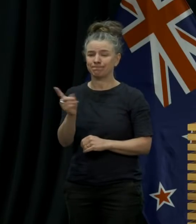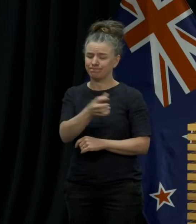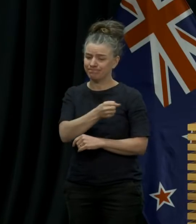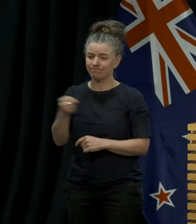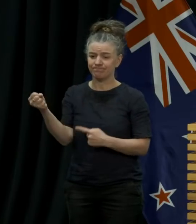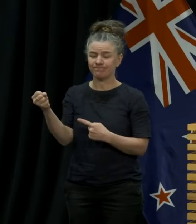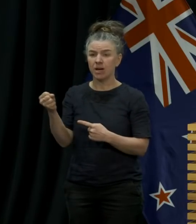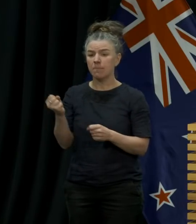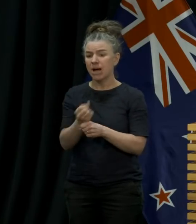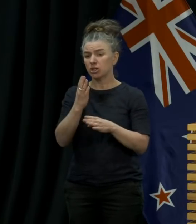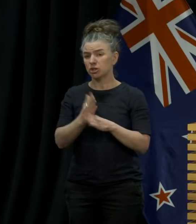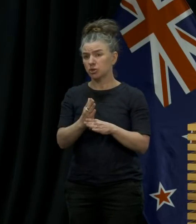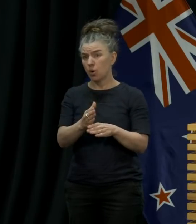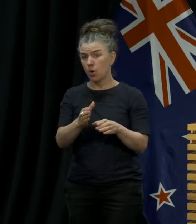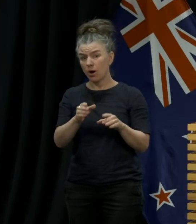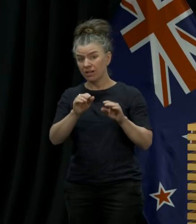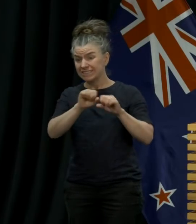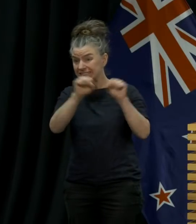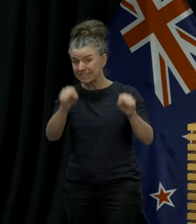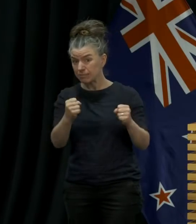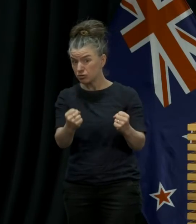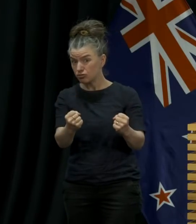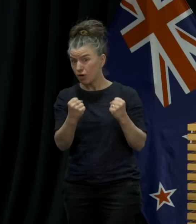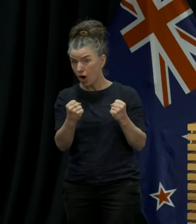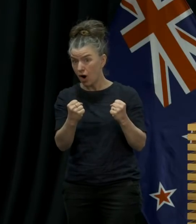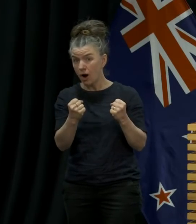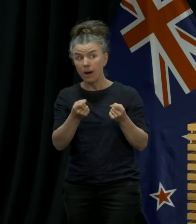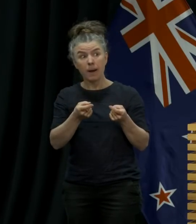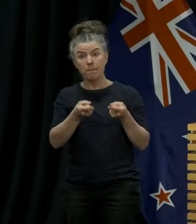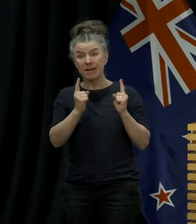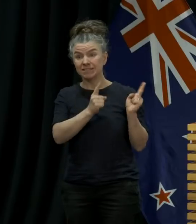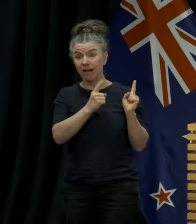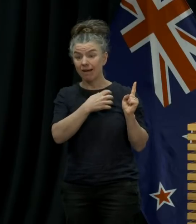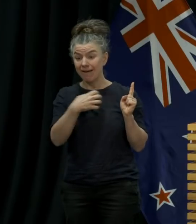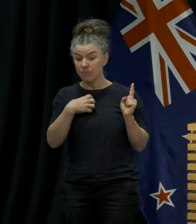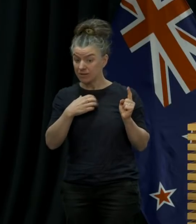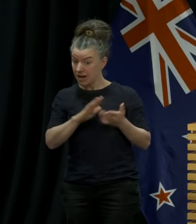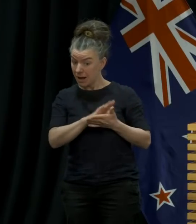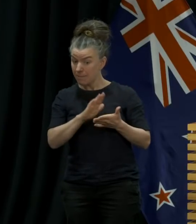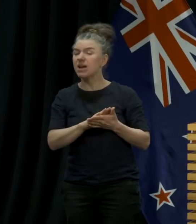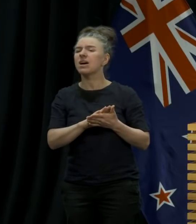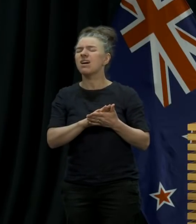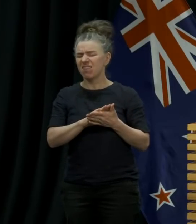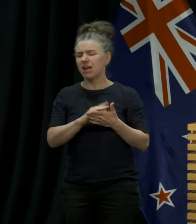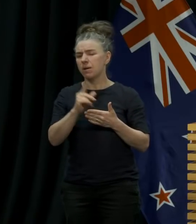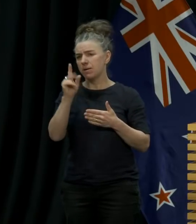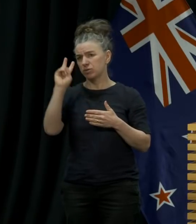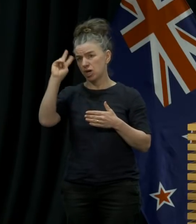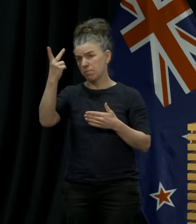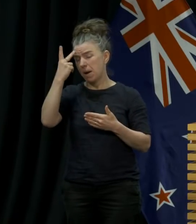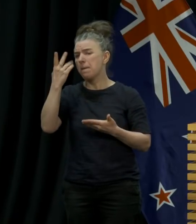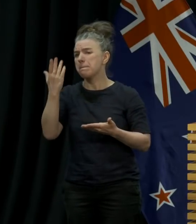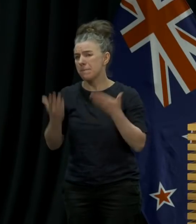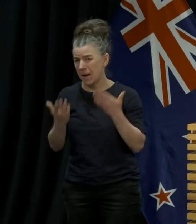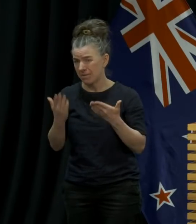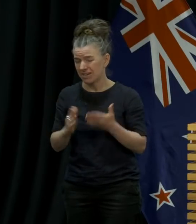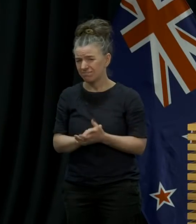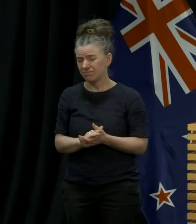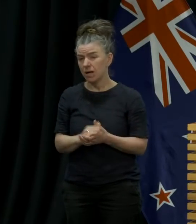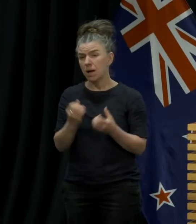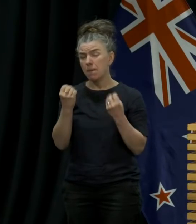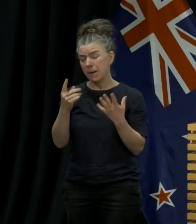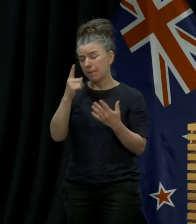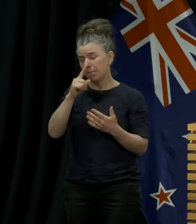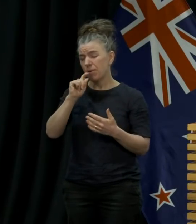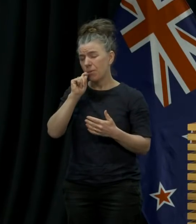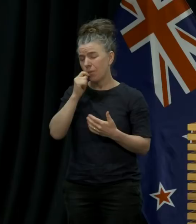rigorous system at the border that ministers have confidence in. I know this will be upsetting to